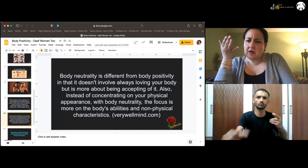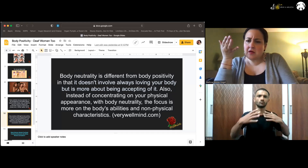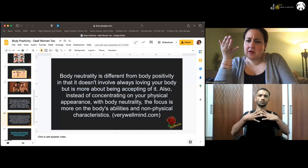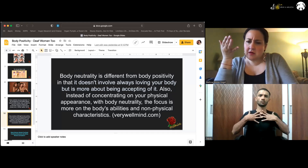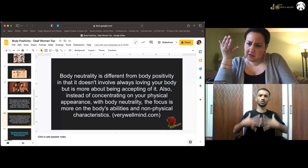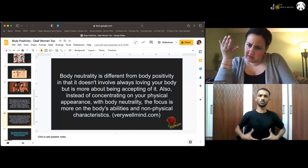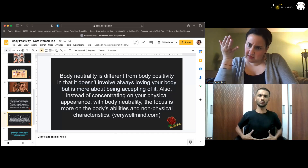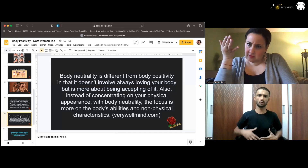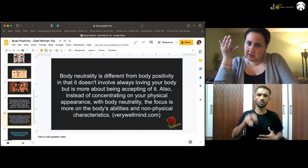Just a minute.